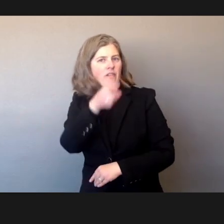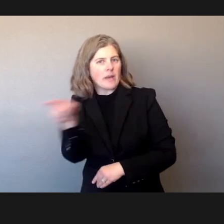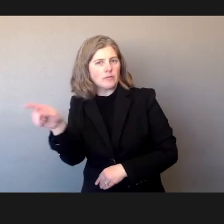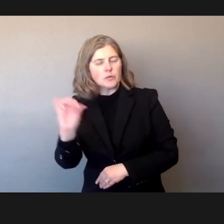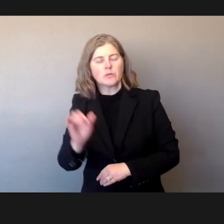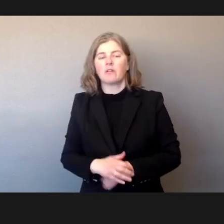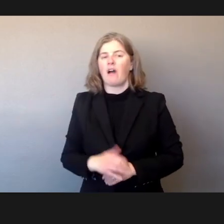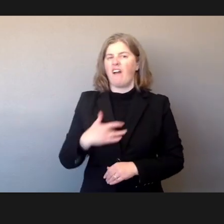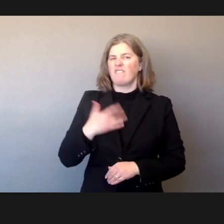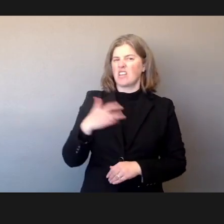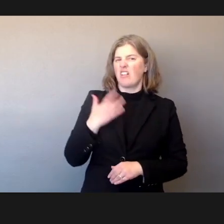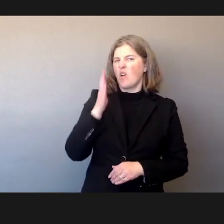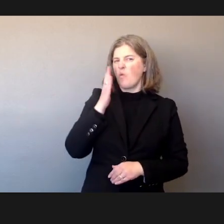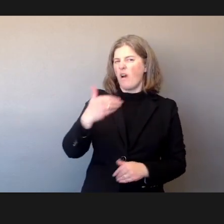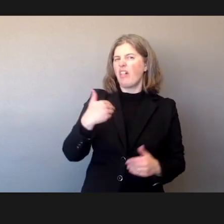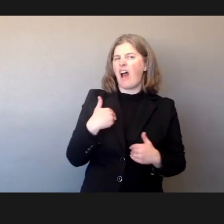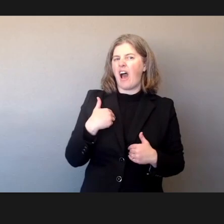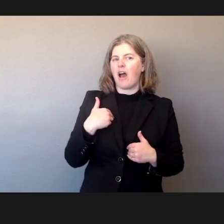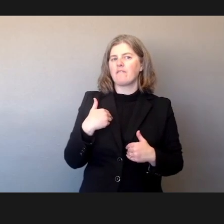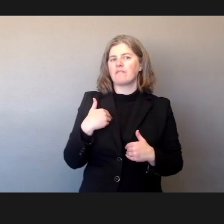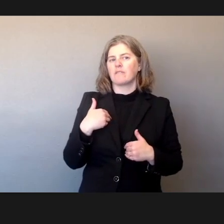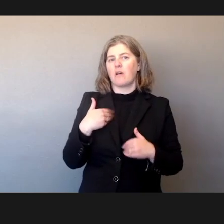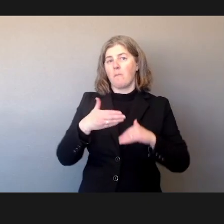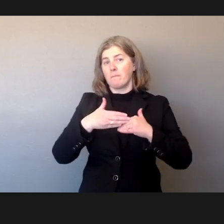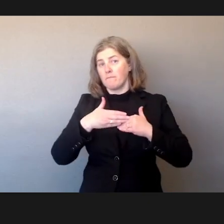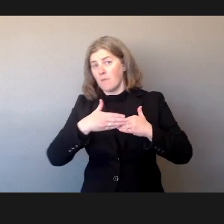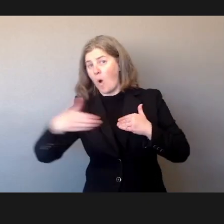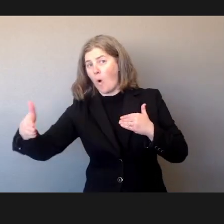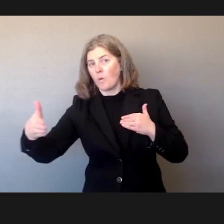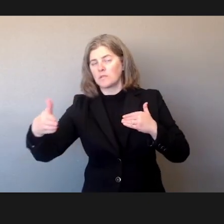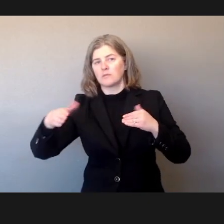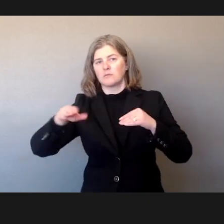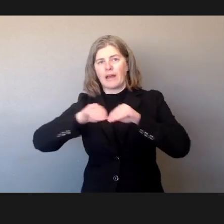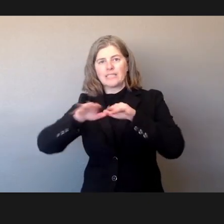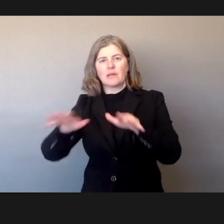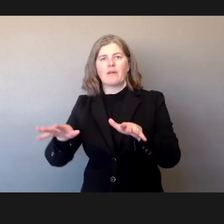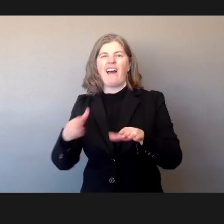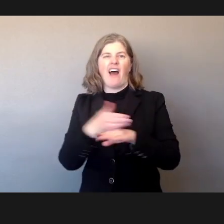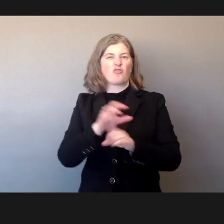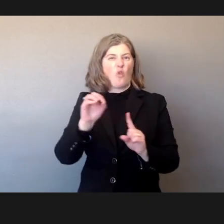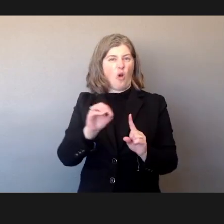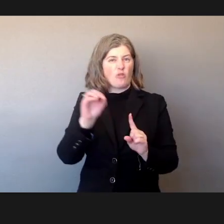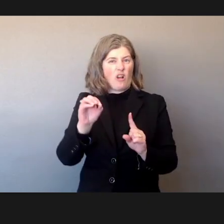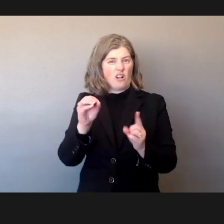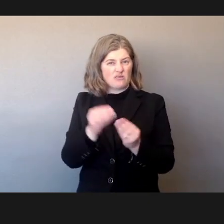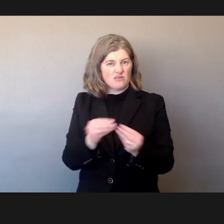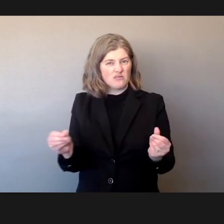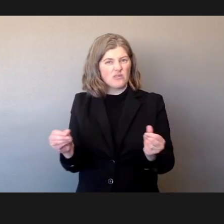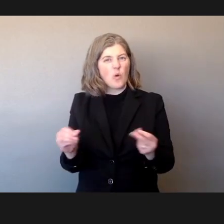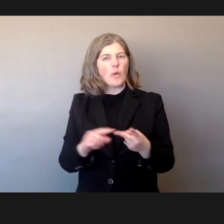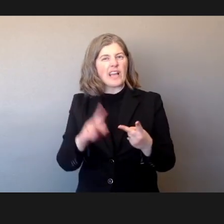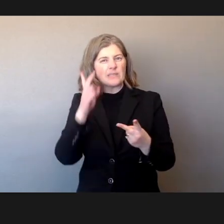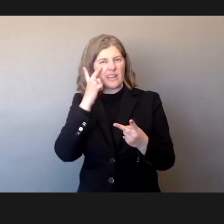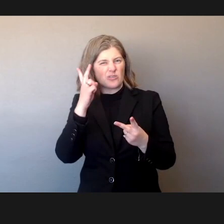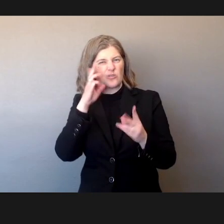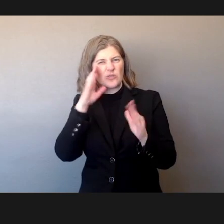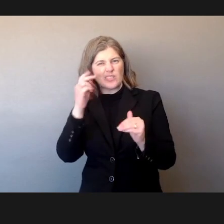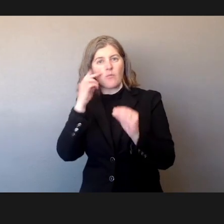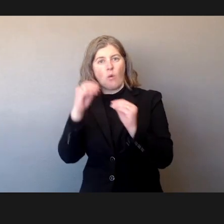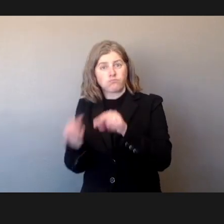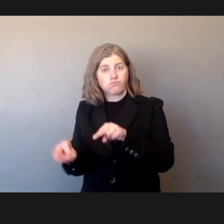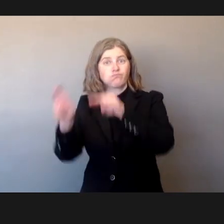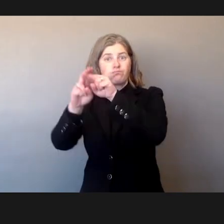still think there will be a post-pandemic wave. I think after Omicron, we'll expect to see an uptick